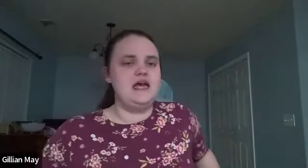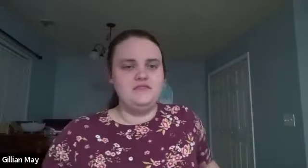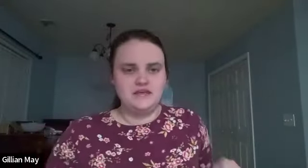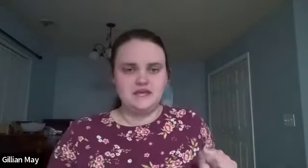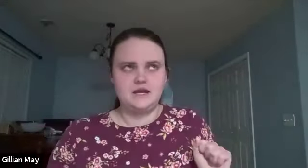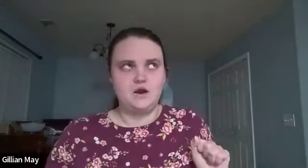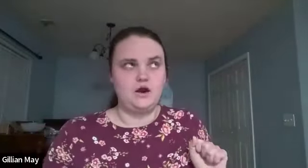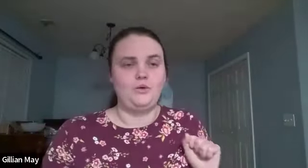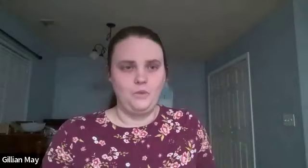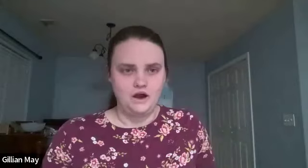And then our why.